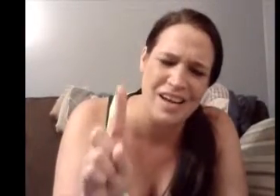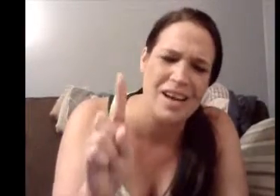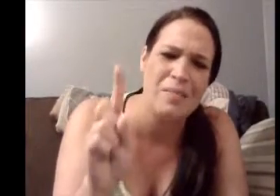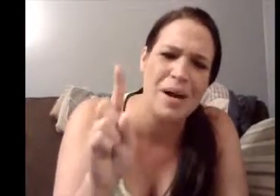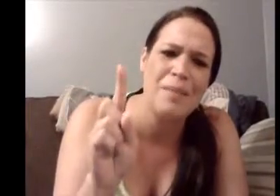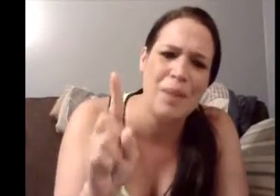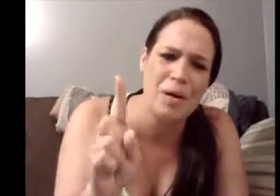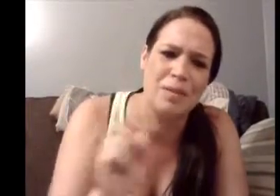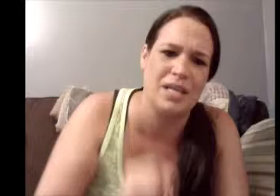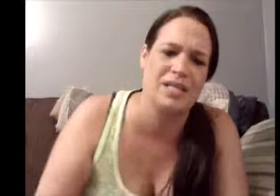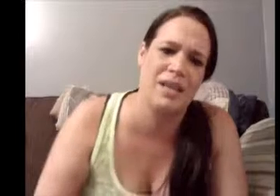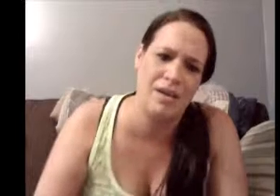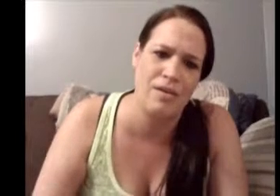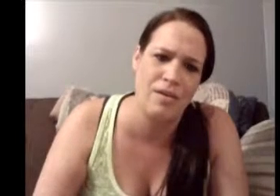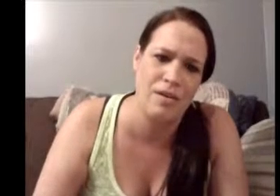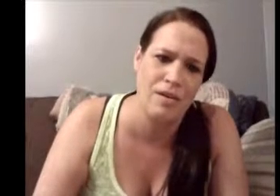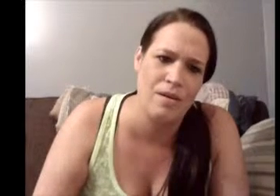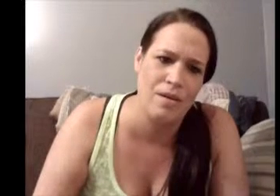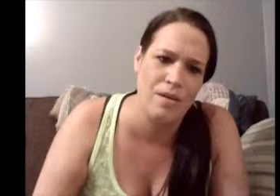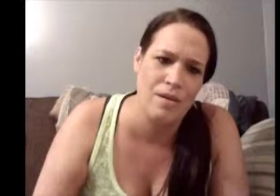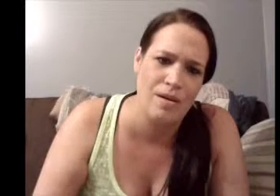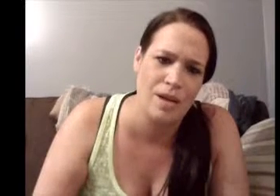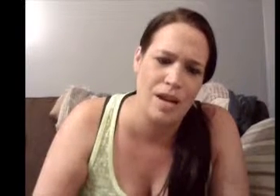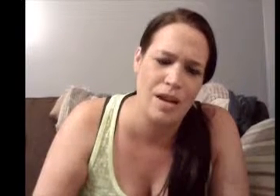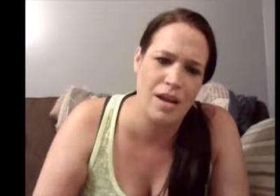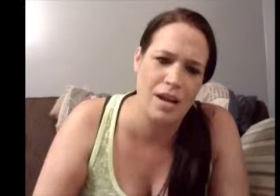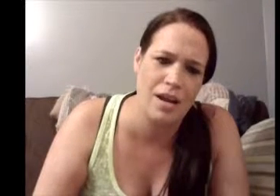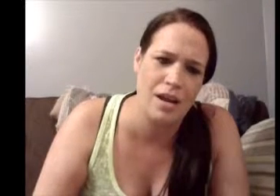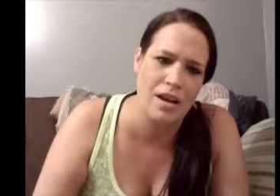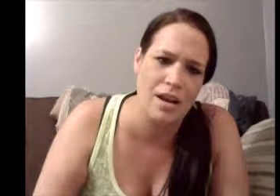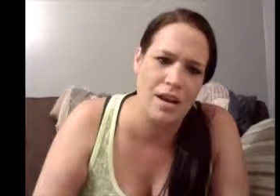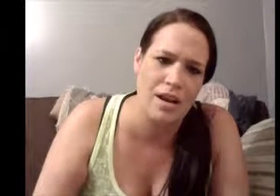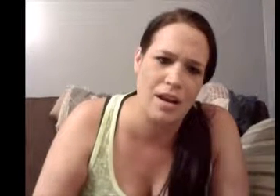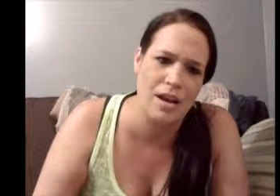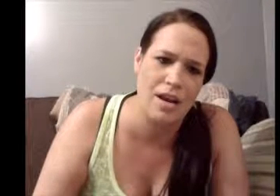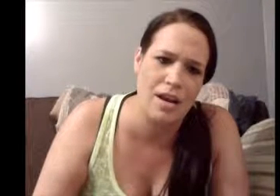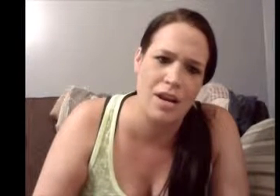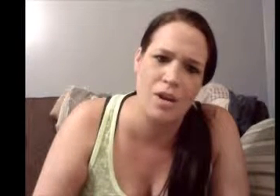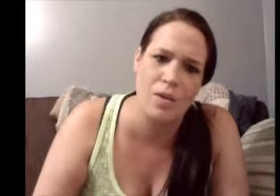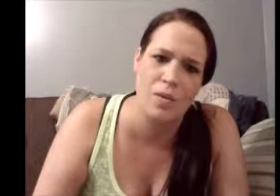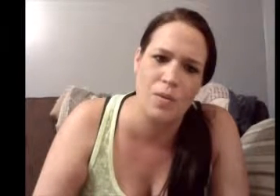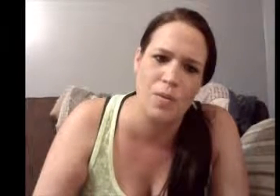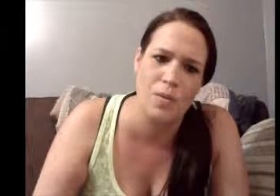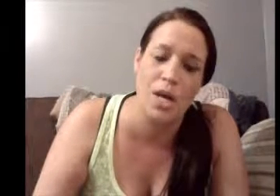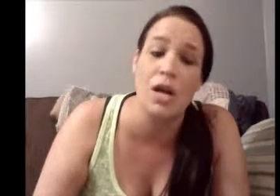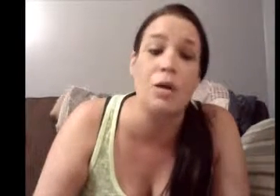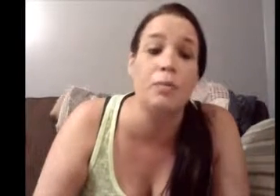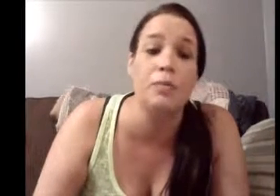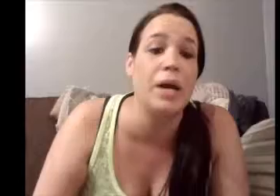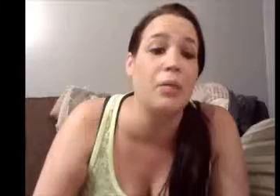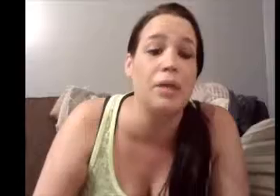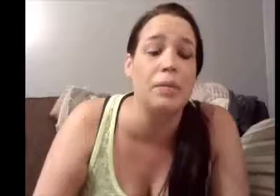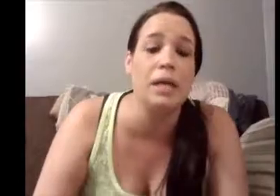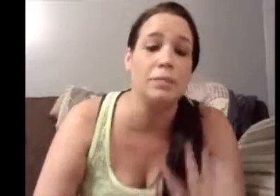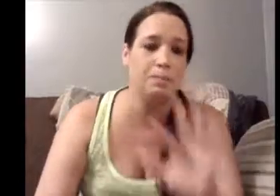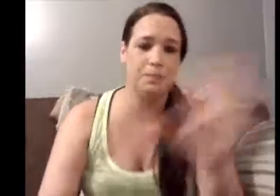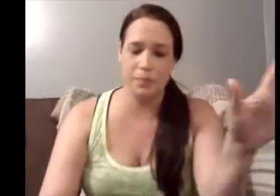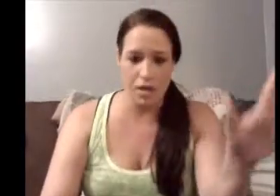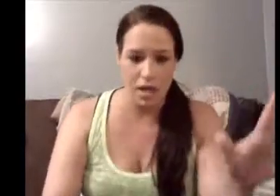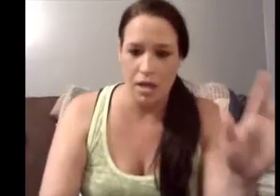and my mom got scared. And no, that wasn't me.